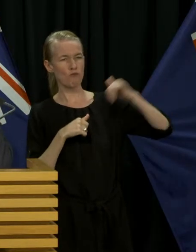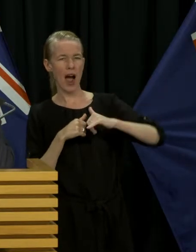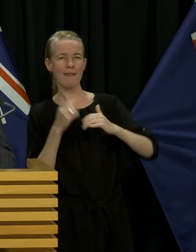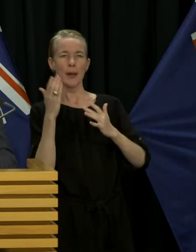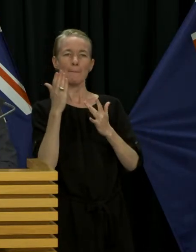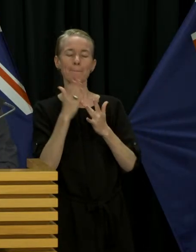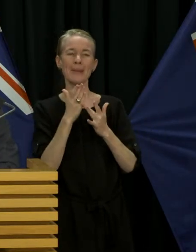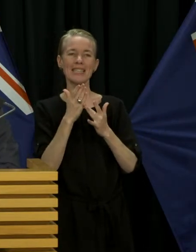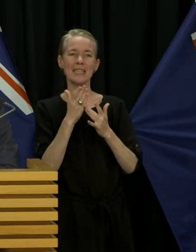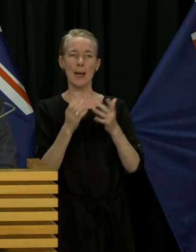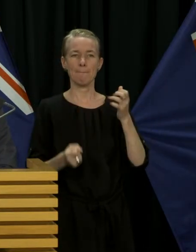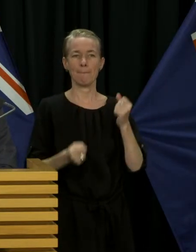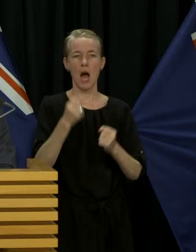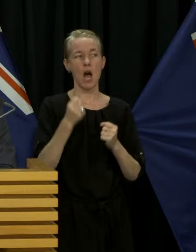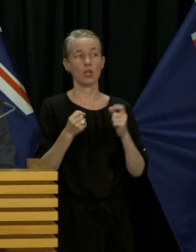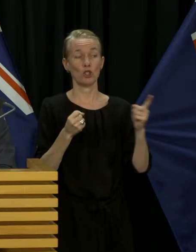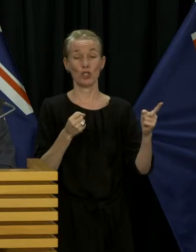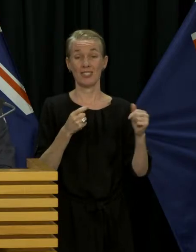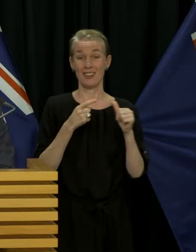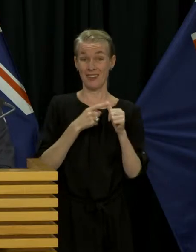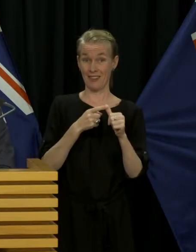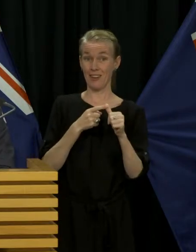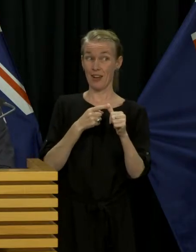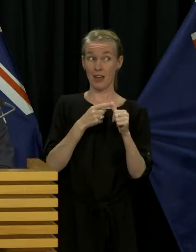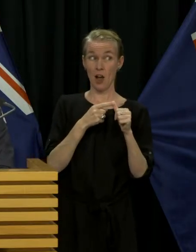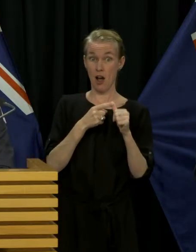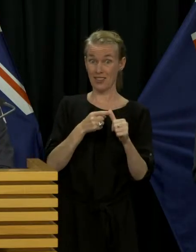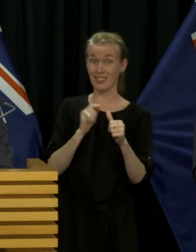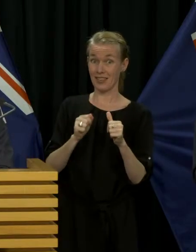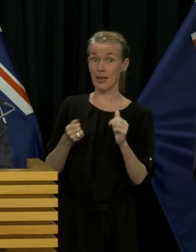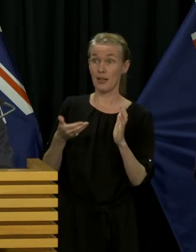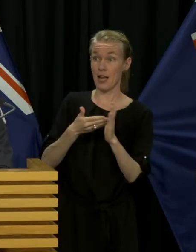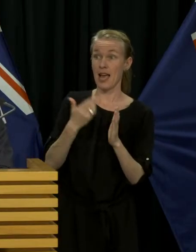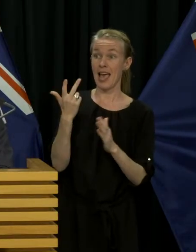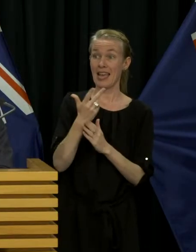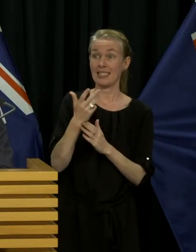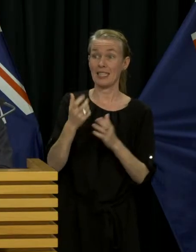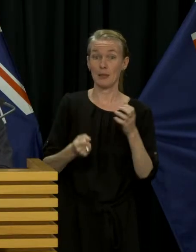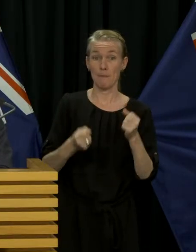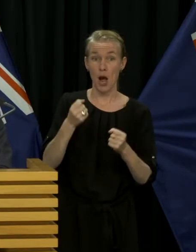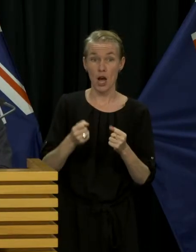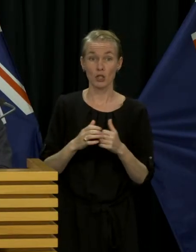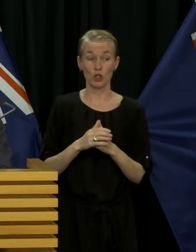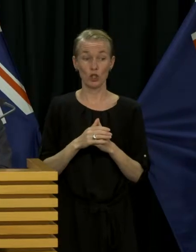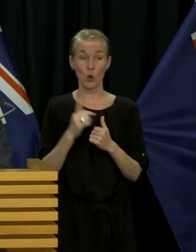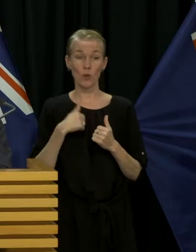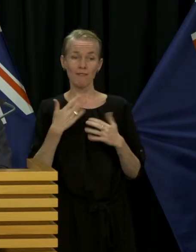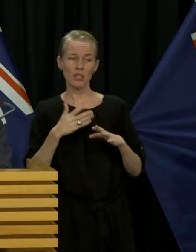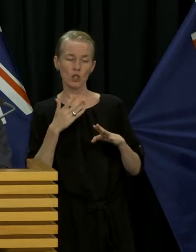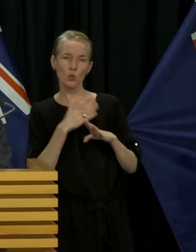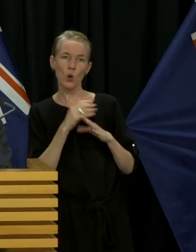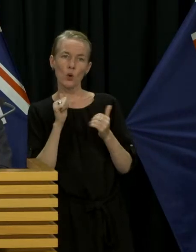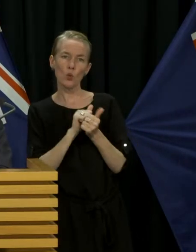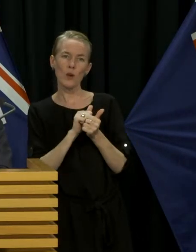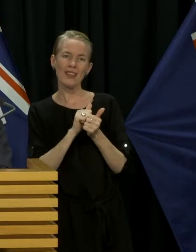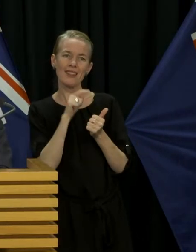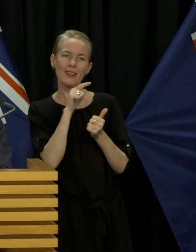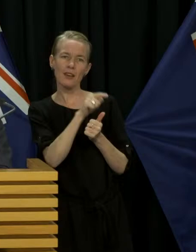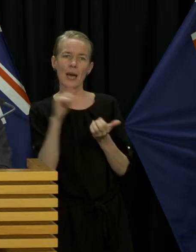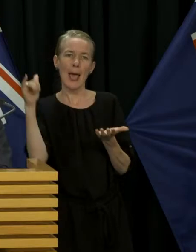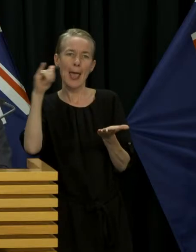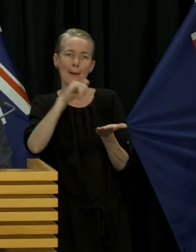March, my understanding on a visitor's visa, we worked with Customs to get the arrival card. We got the address then of where the person has been